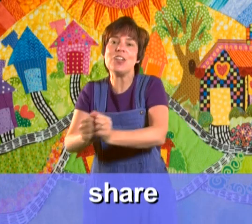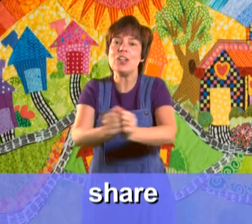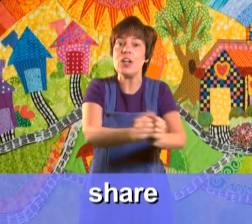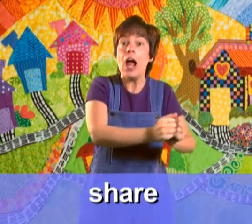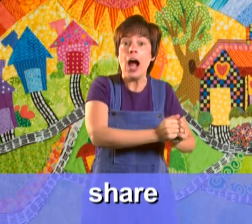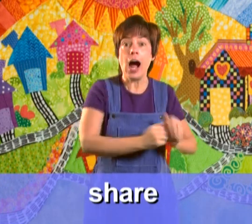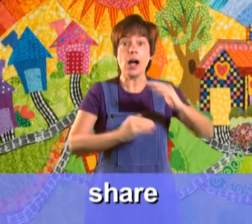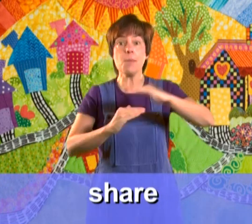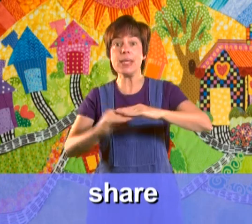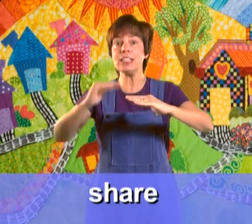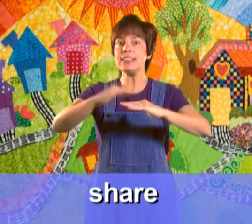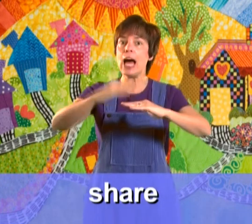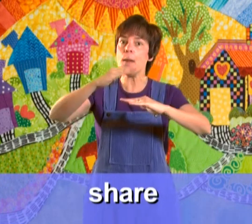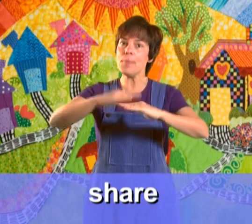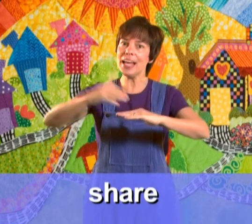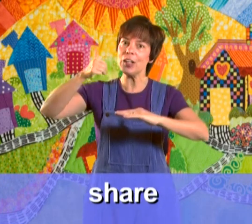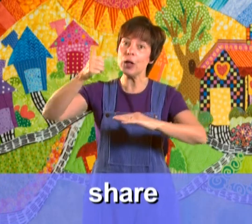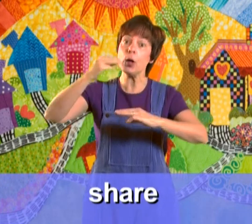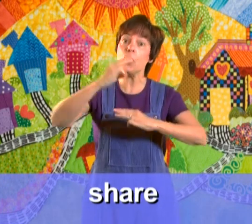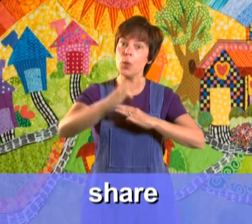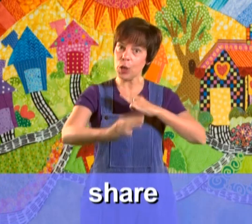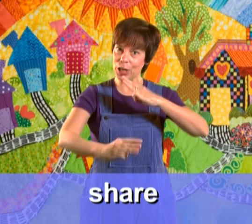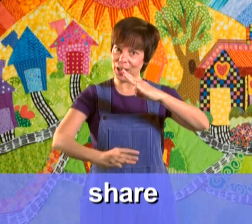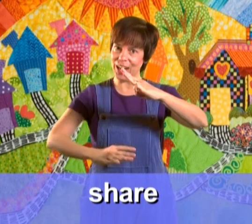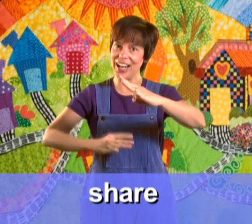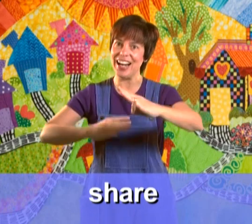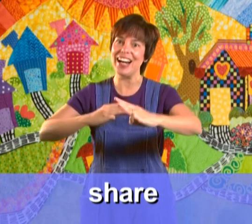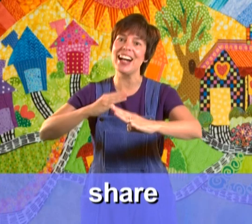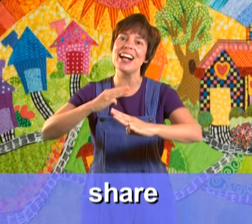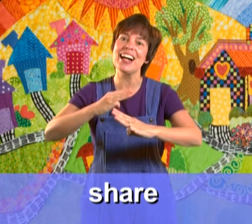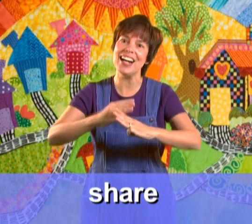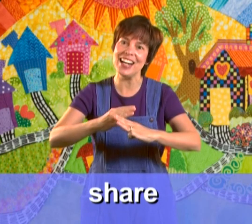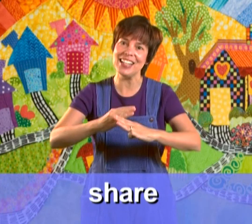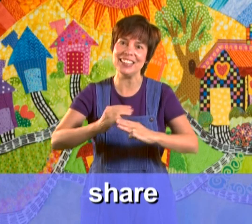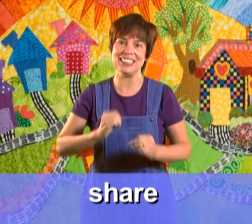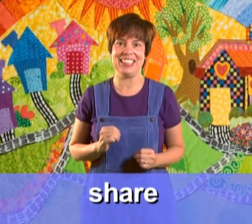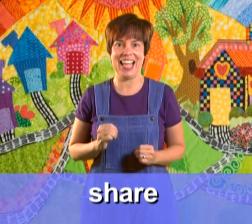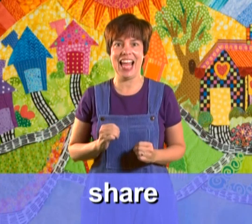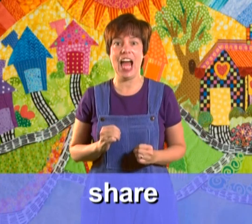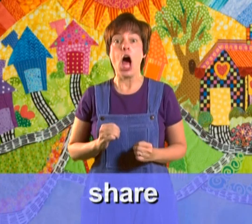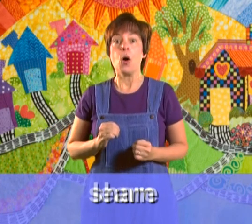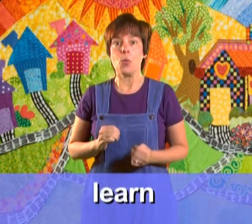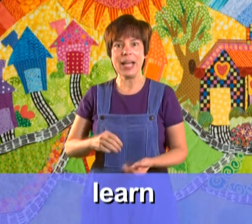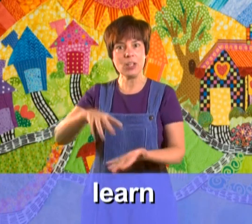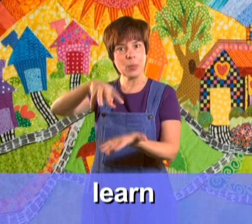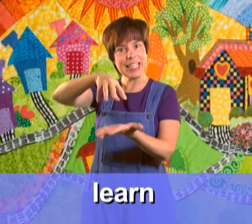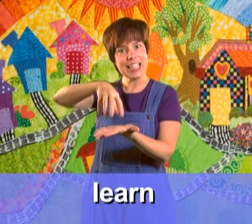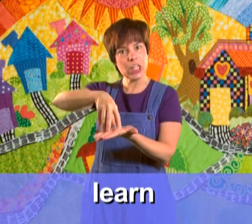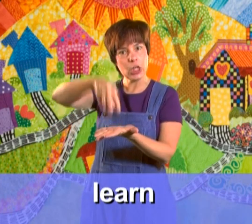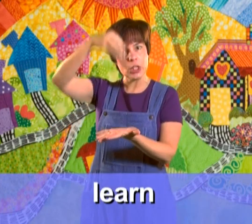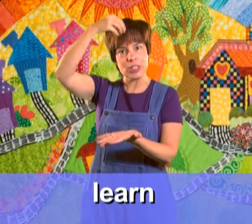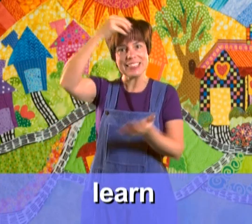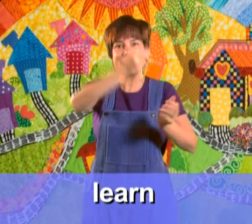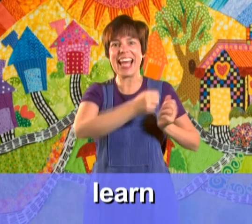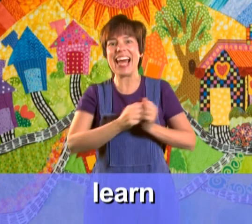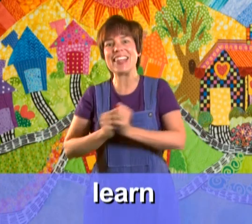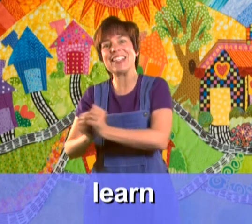together, we build a better world. When we learn